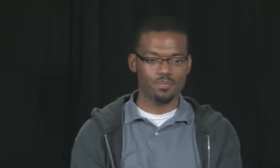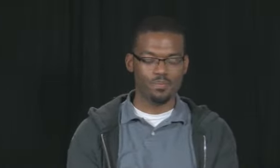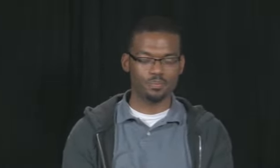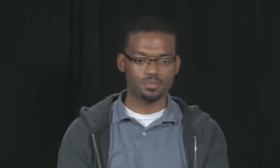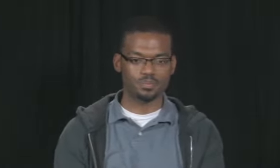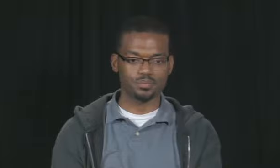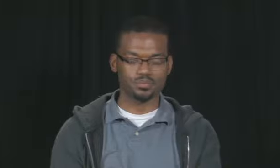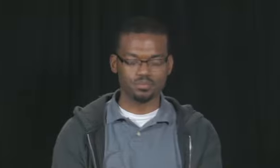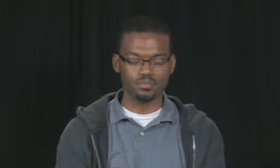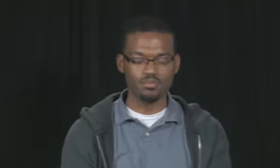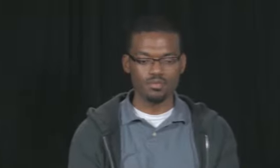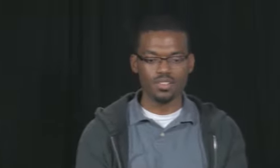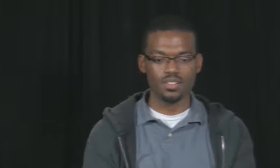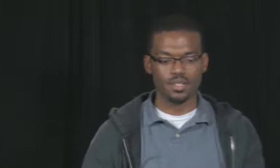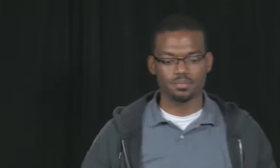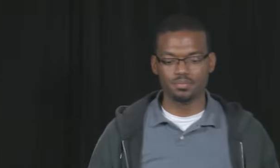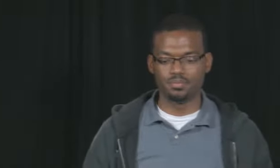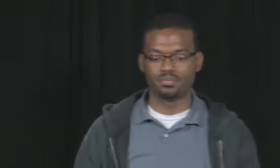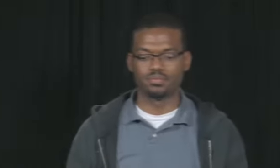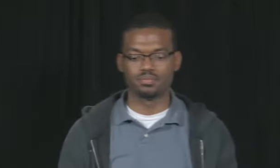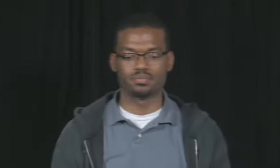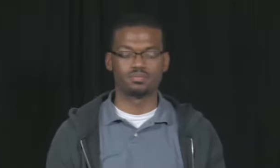Go ahead, try it again. Okay.